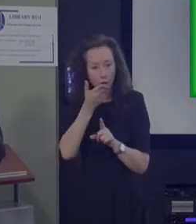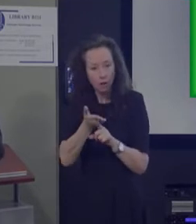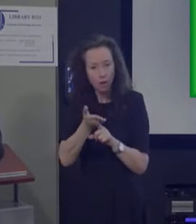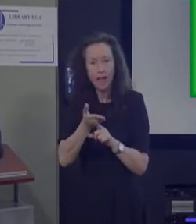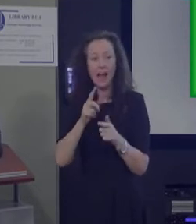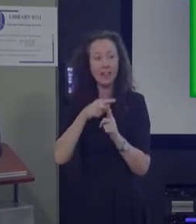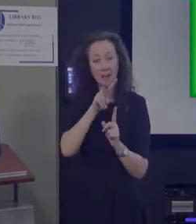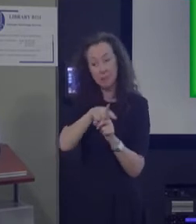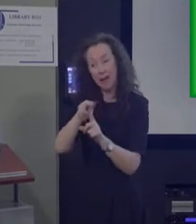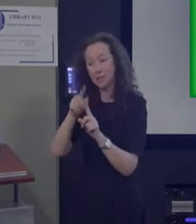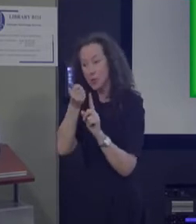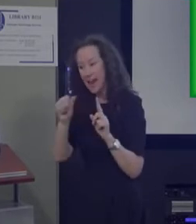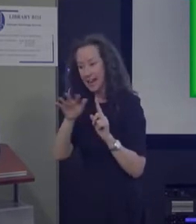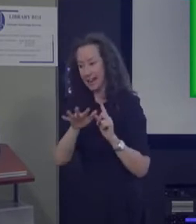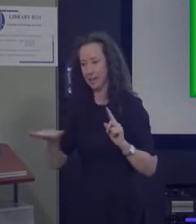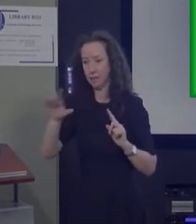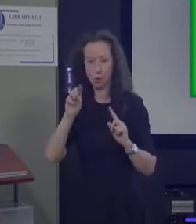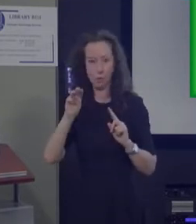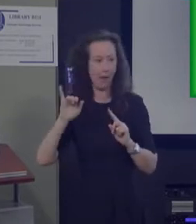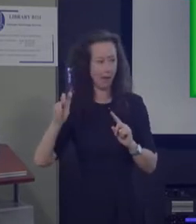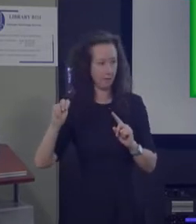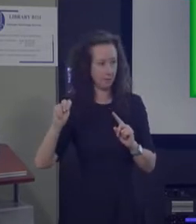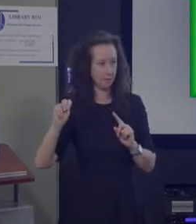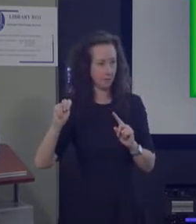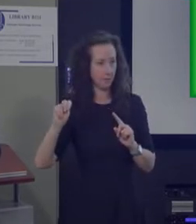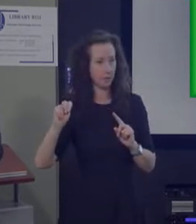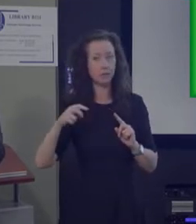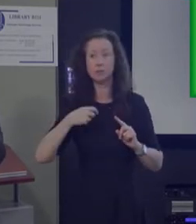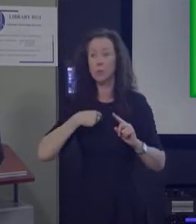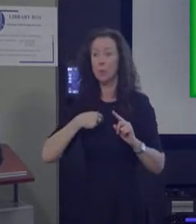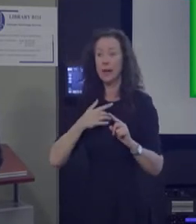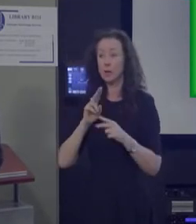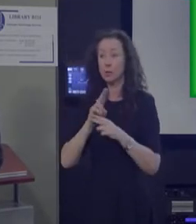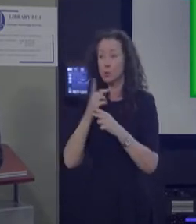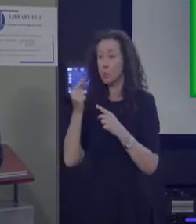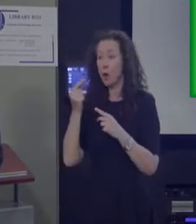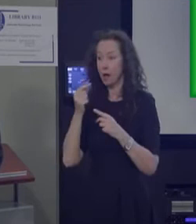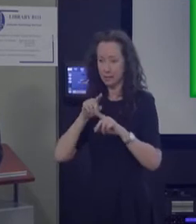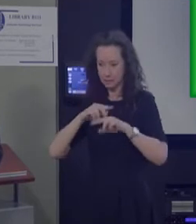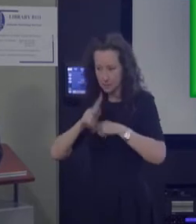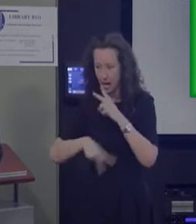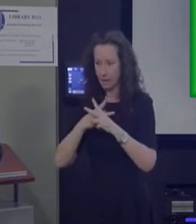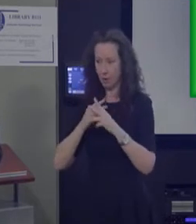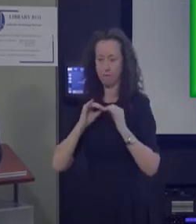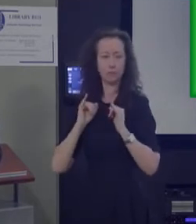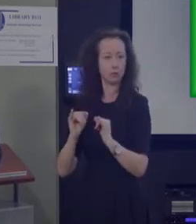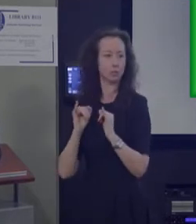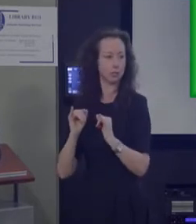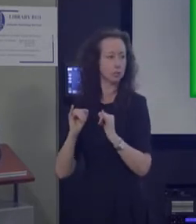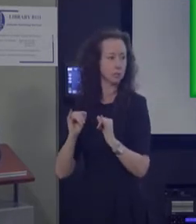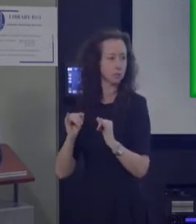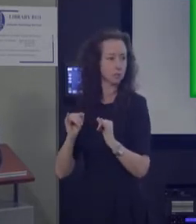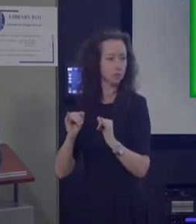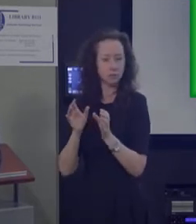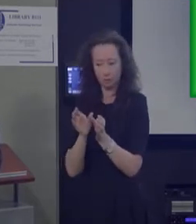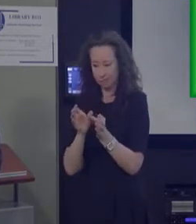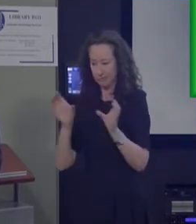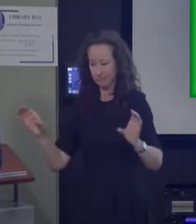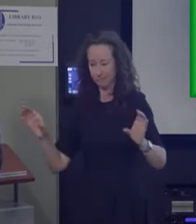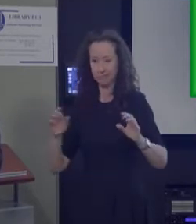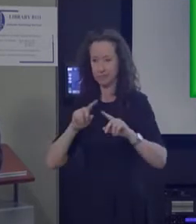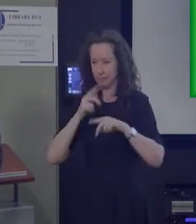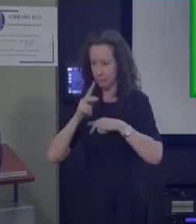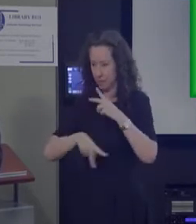main experimental variable in our work is the type of instruction. So we try to teach this using different types of